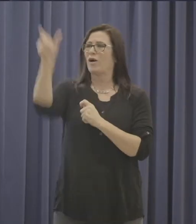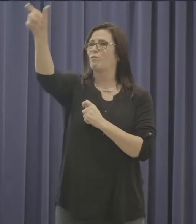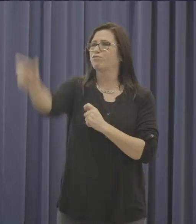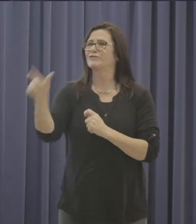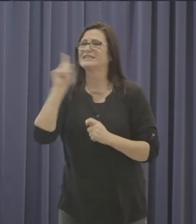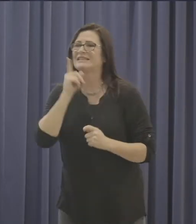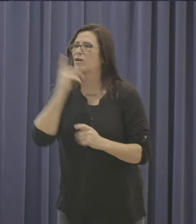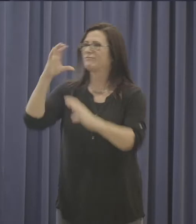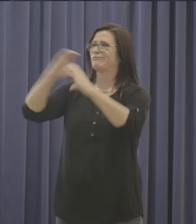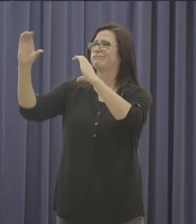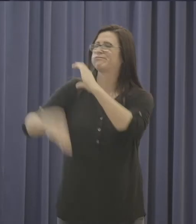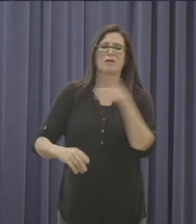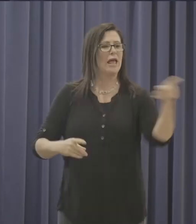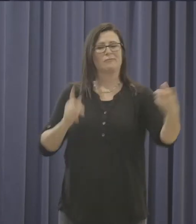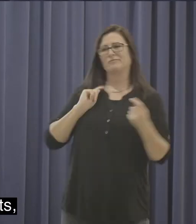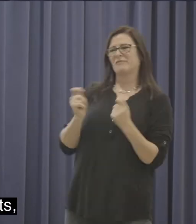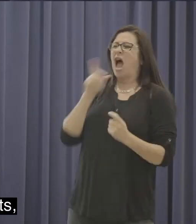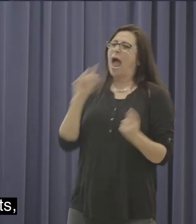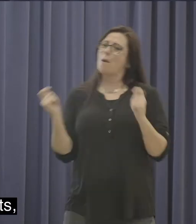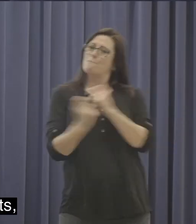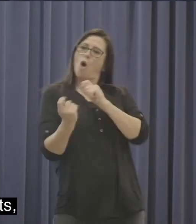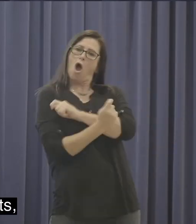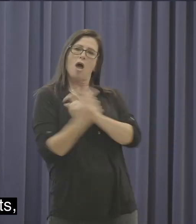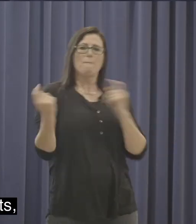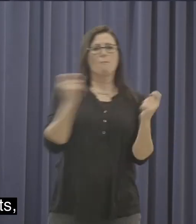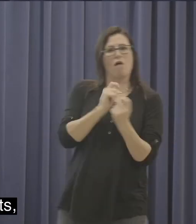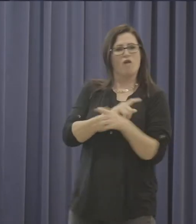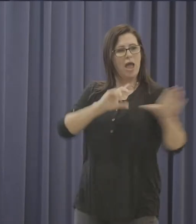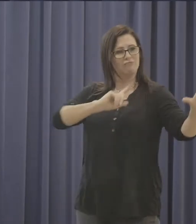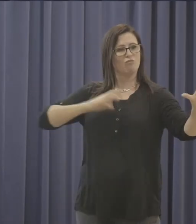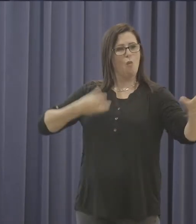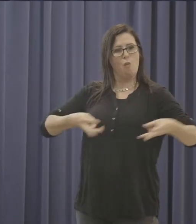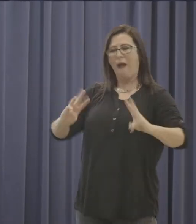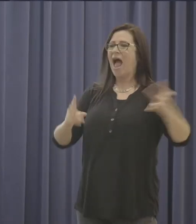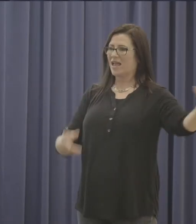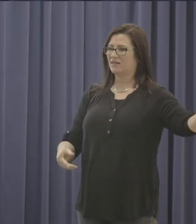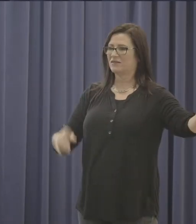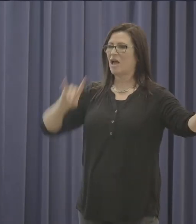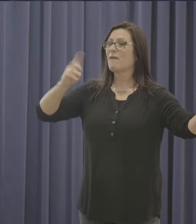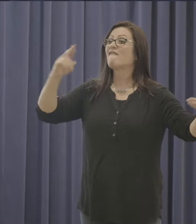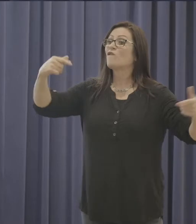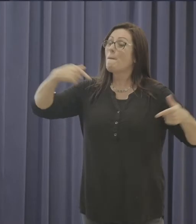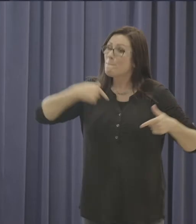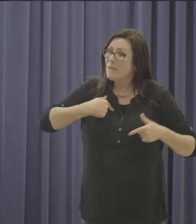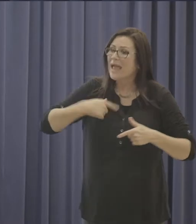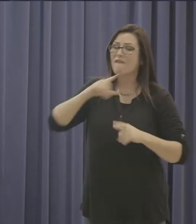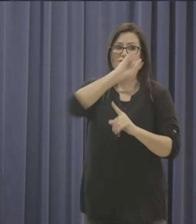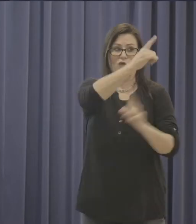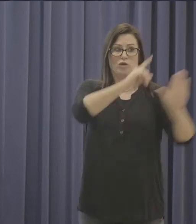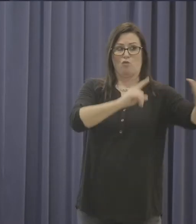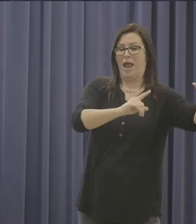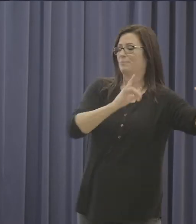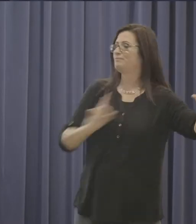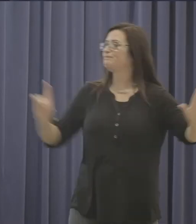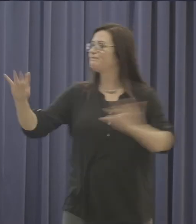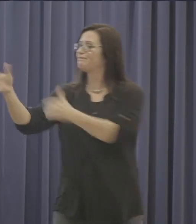him. He's extremely resourceful and adapts well to most environments, although it is important for me to set it up for him so he can